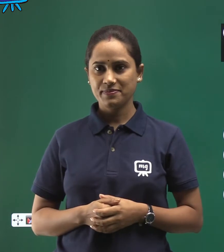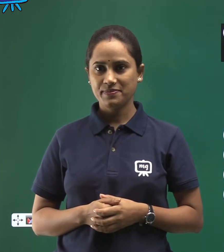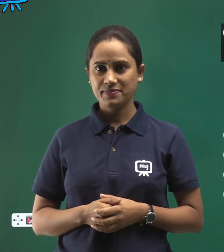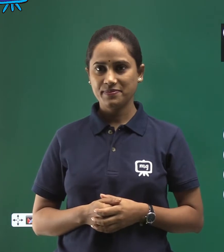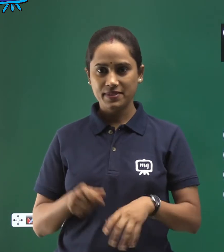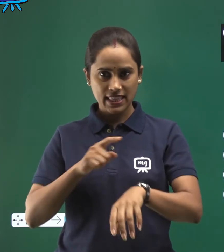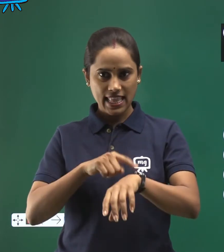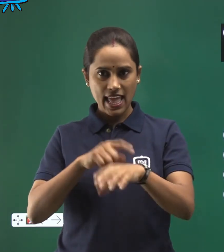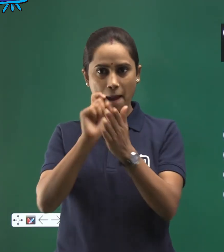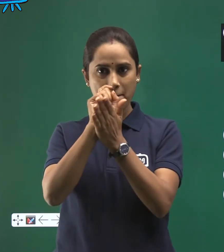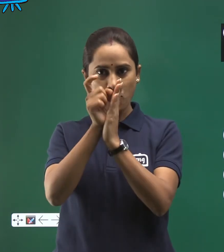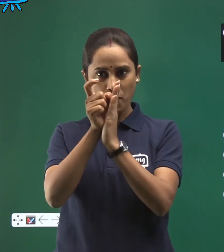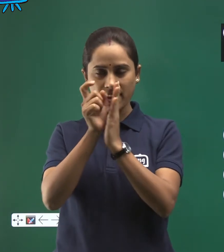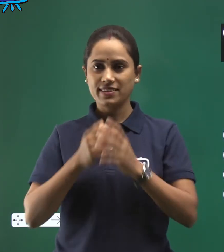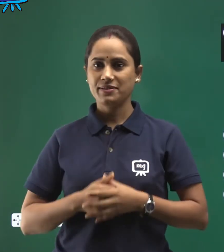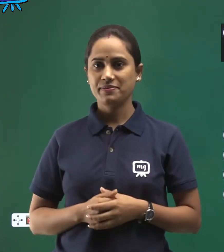moment